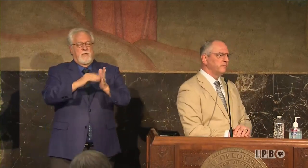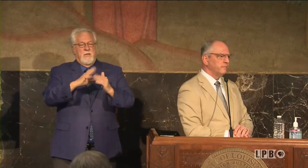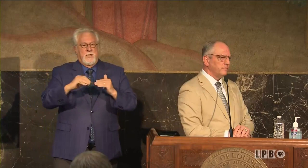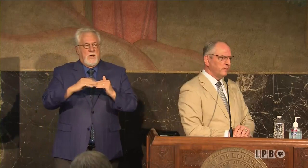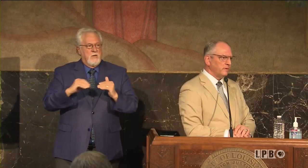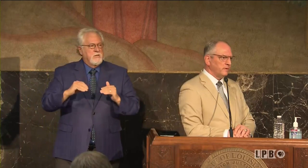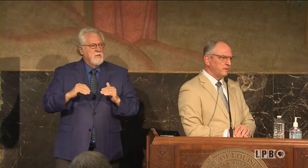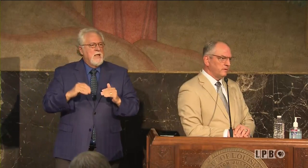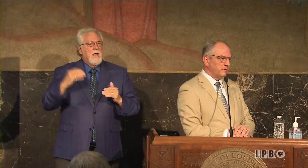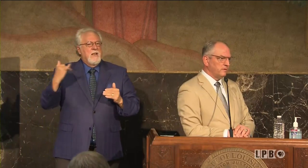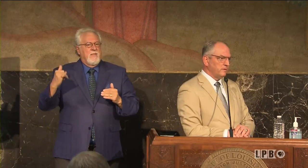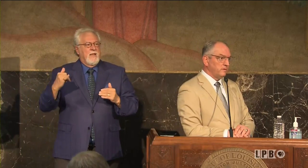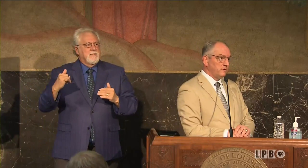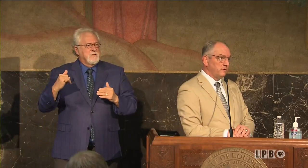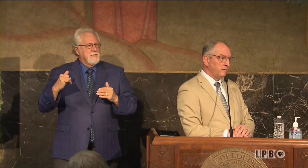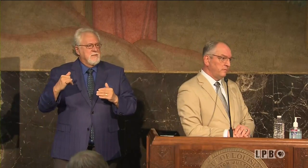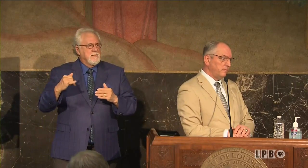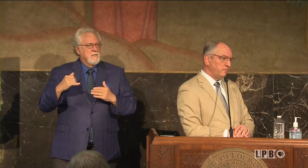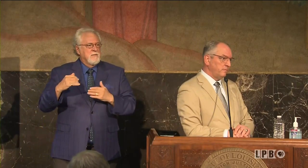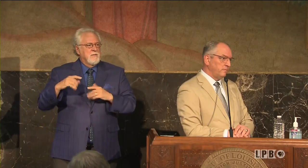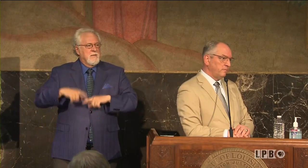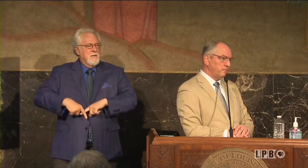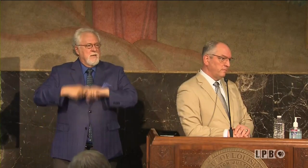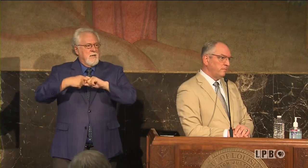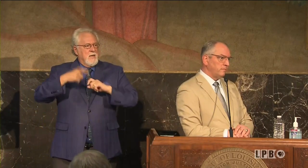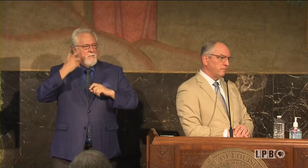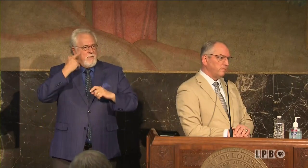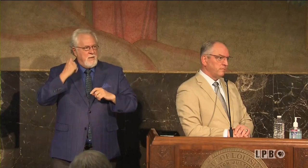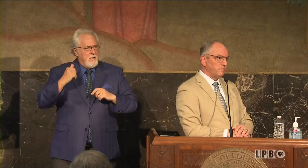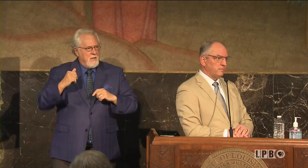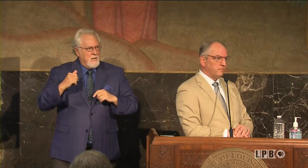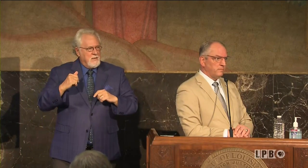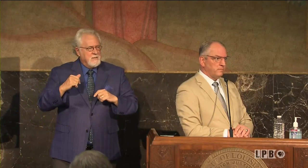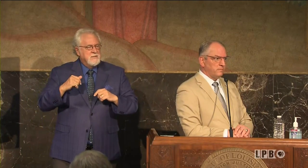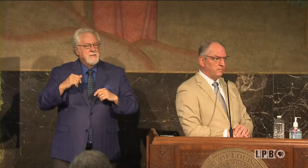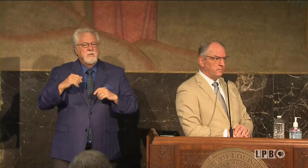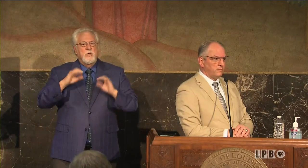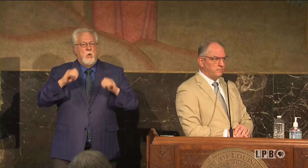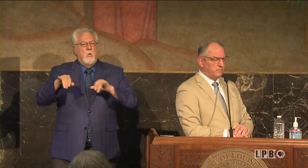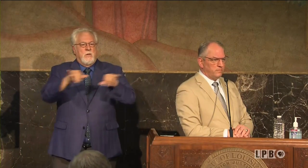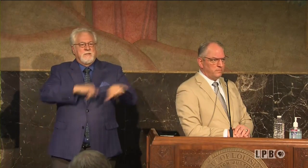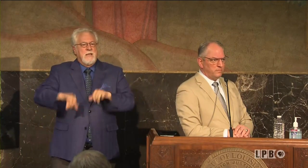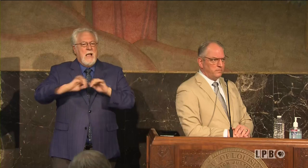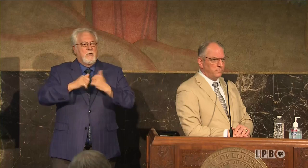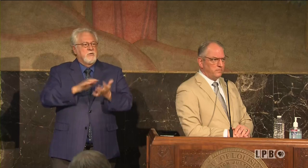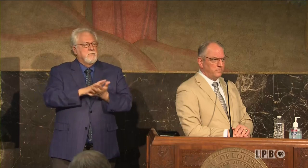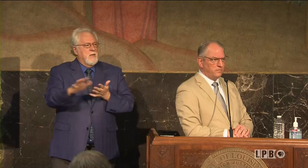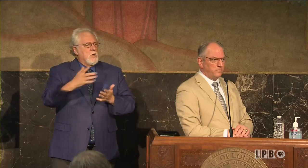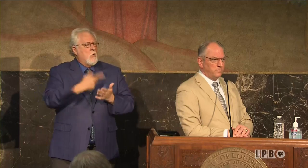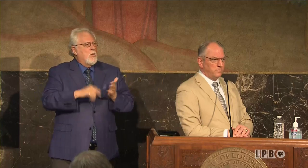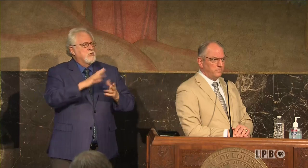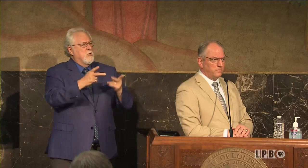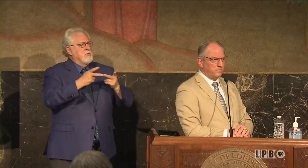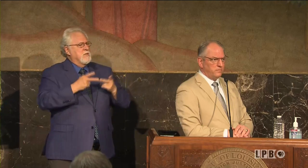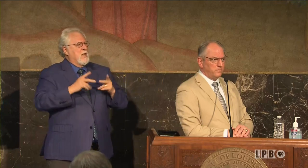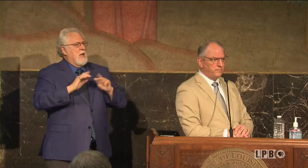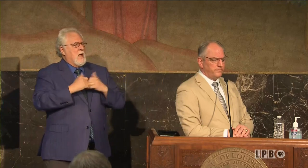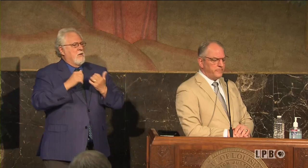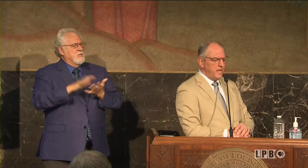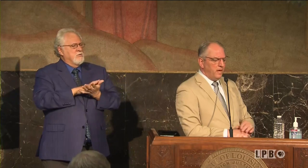that appears to be failed because there could be a consensus on how to spend it. What's your position now as far as the